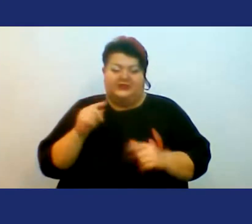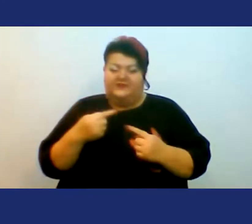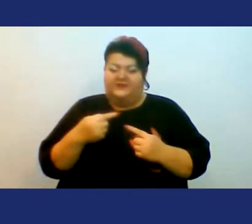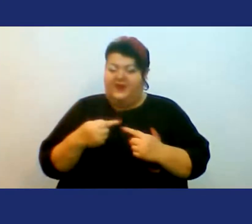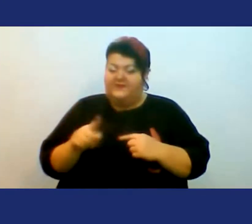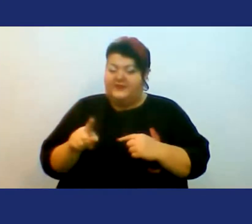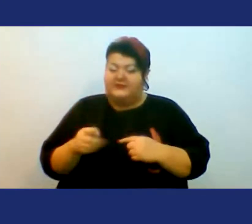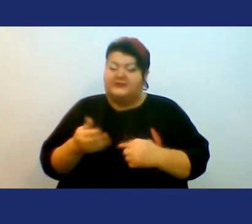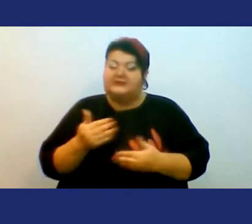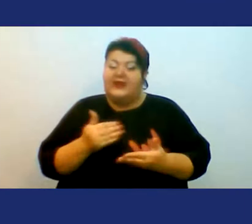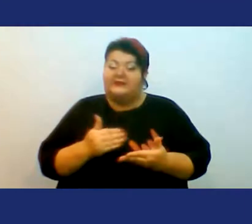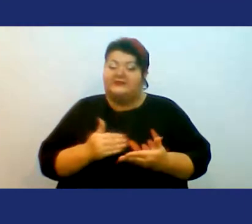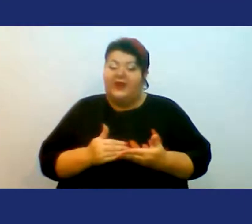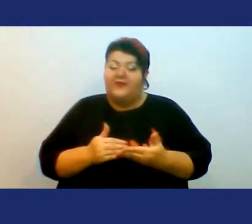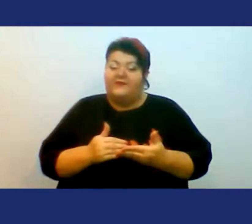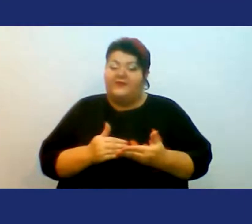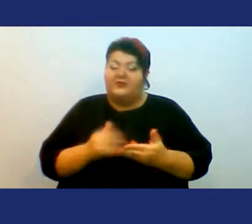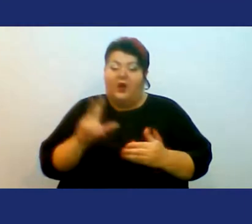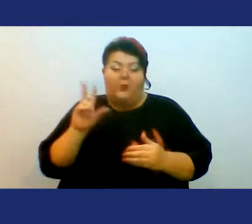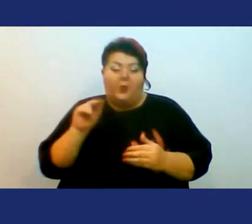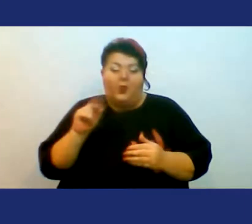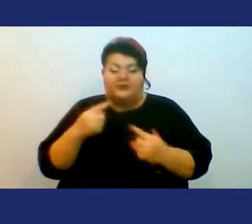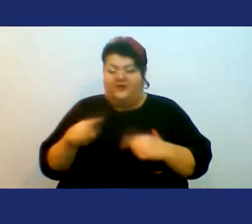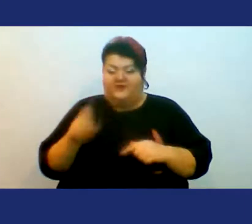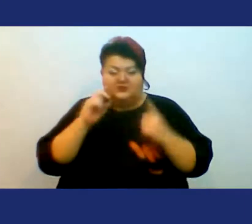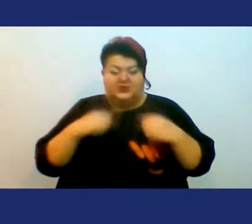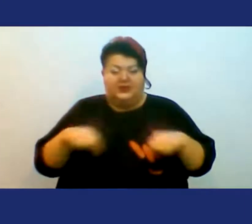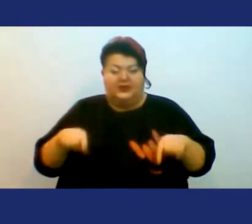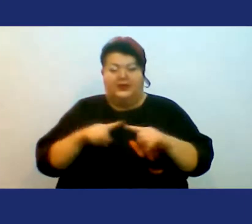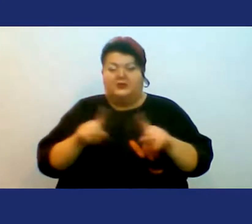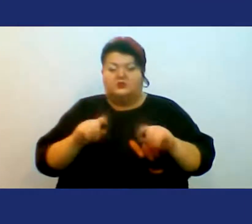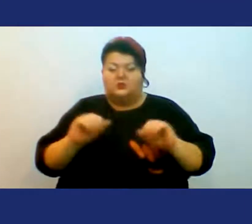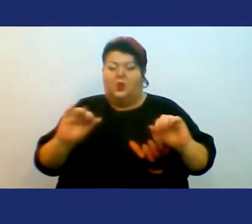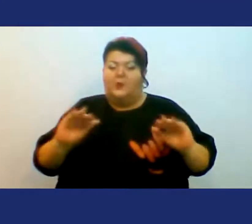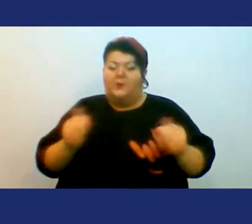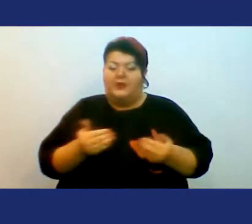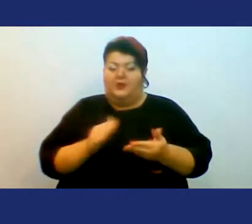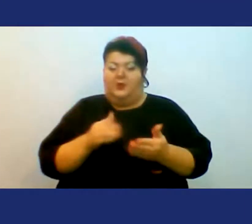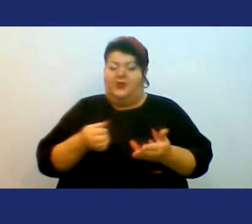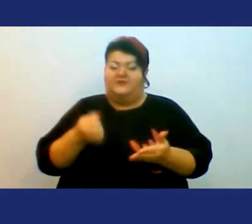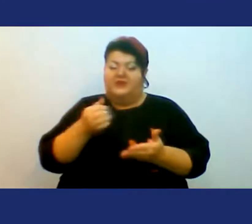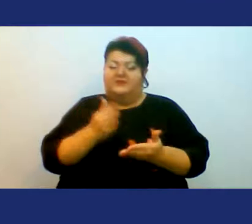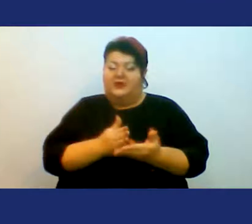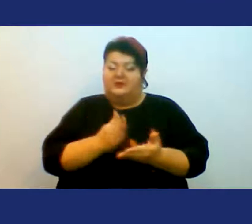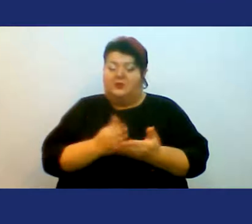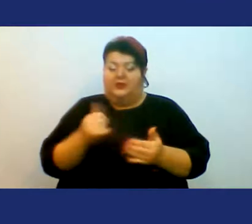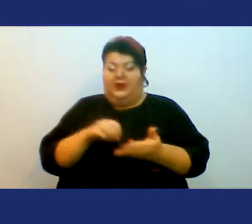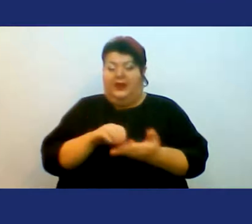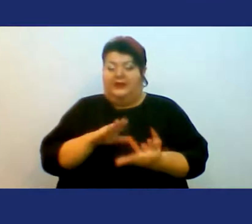Unfortunately, there are also regular purges of the voter rolls. So for instance, before the 2016